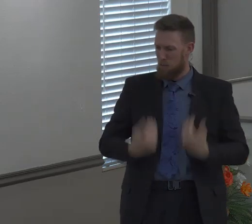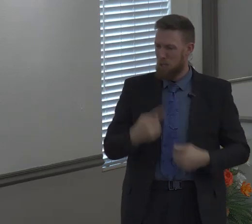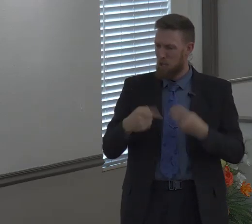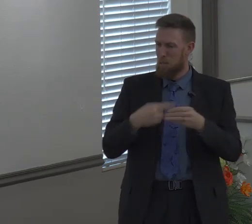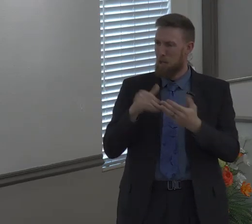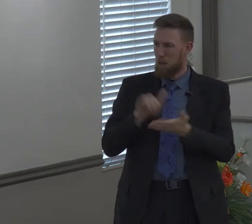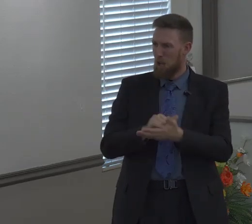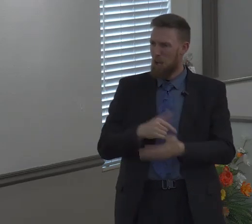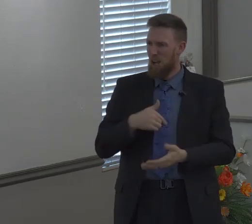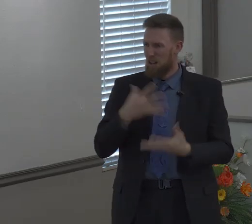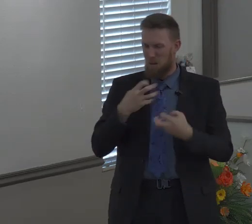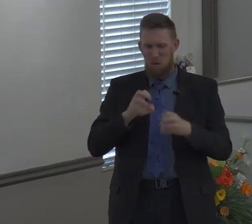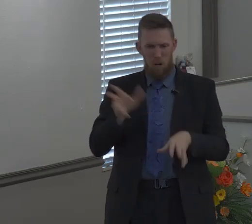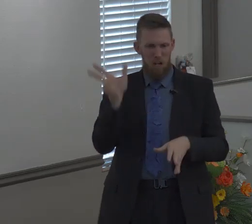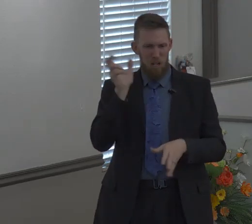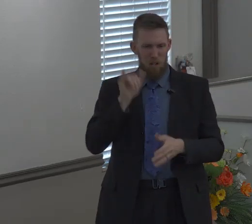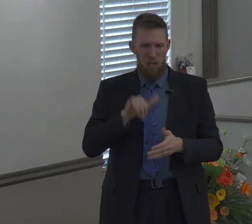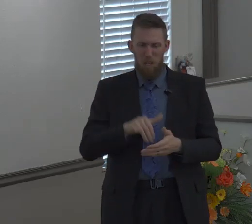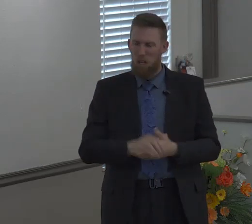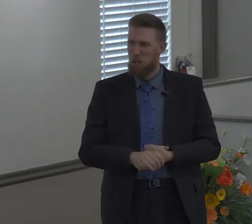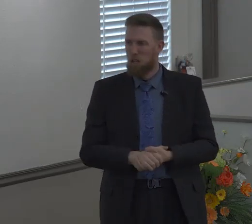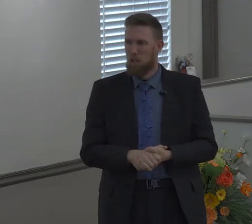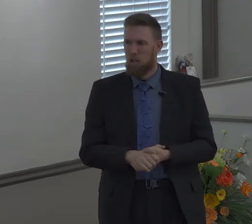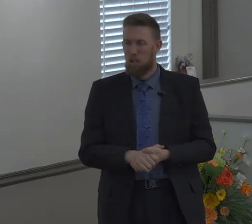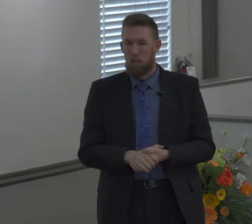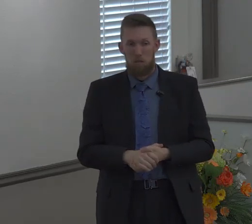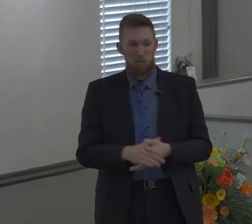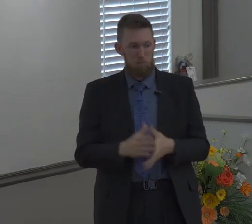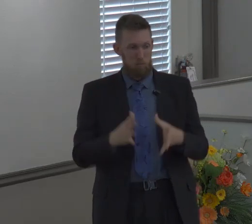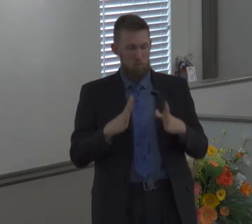that. I don't want to hear that.